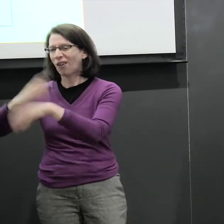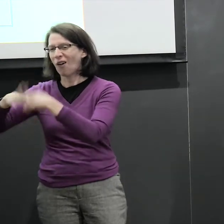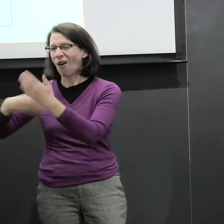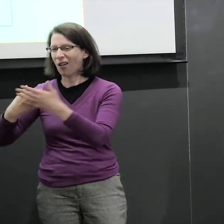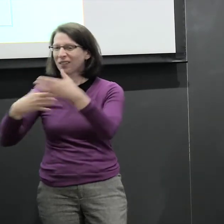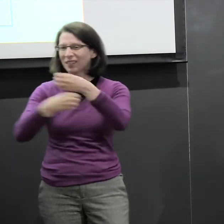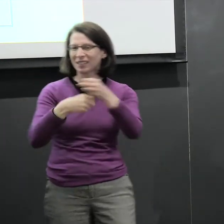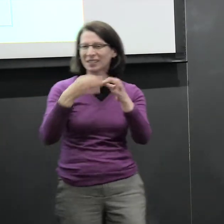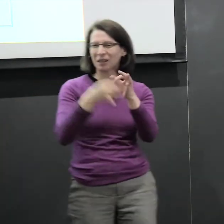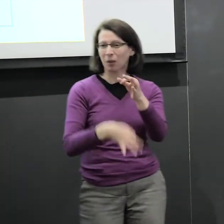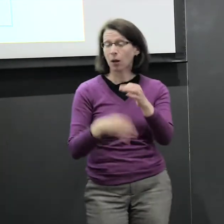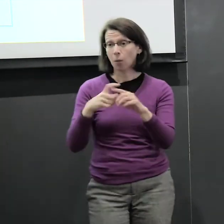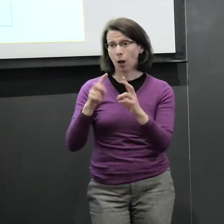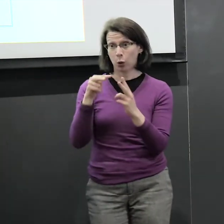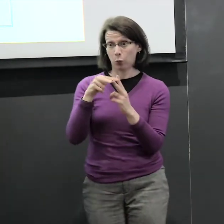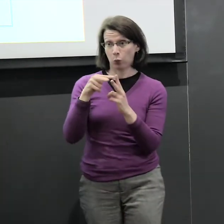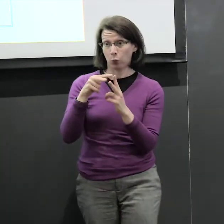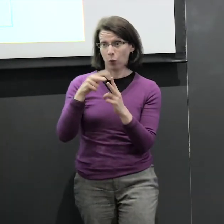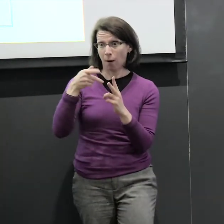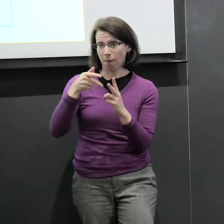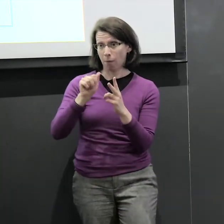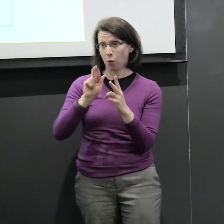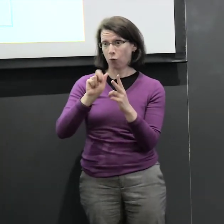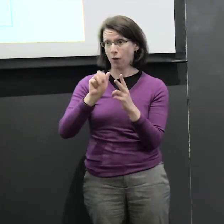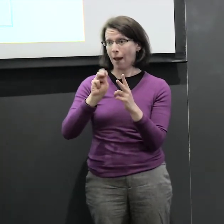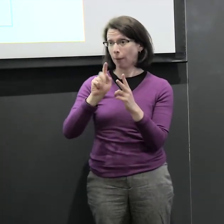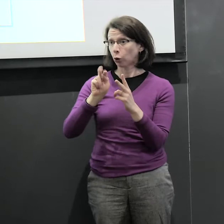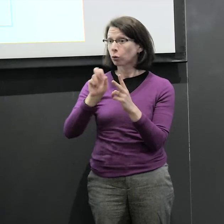parameters that were varied.